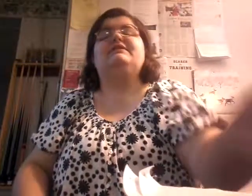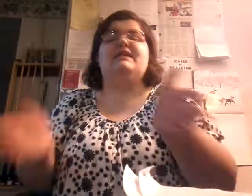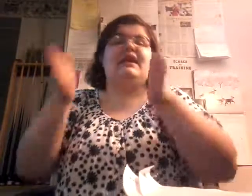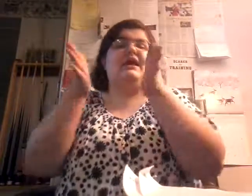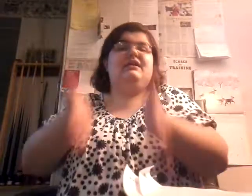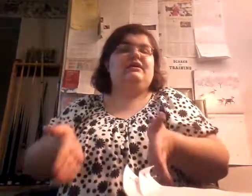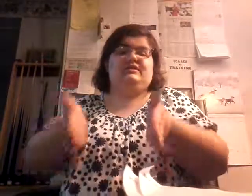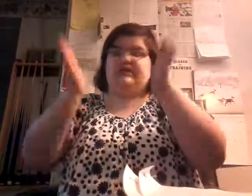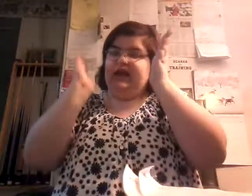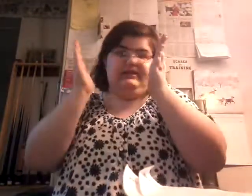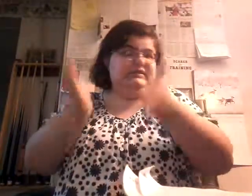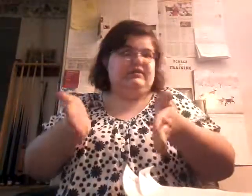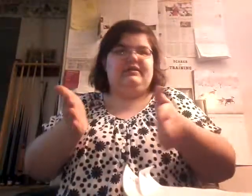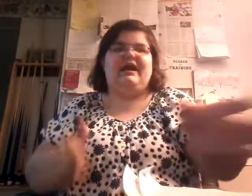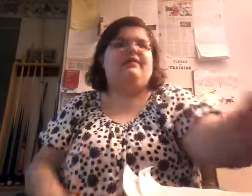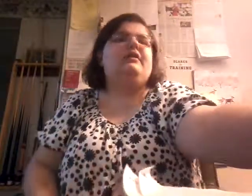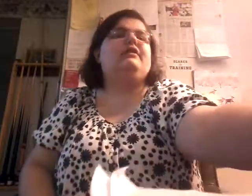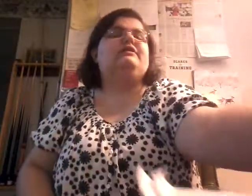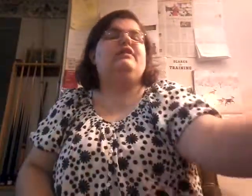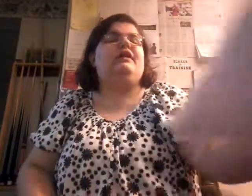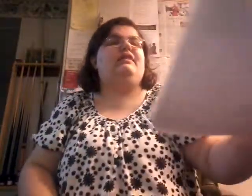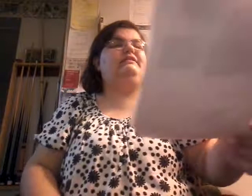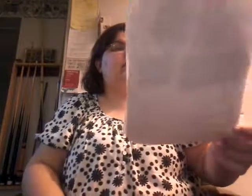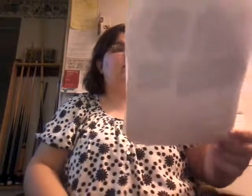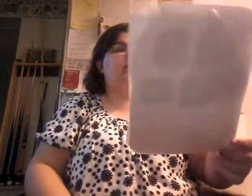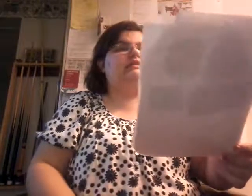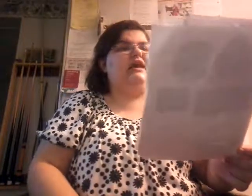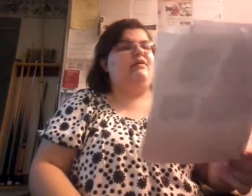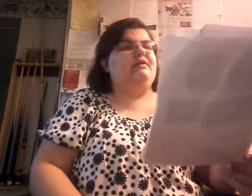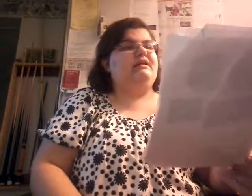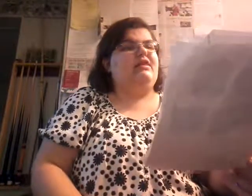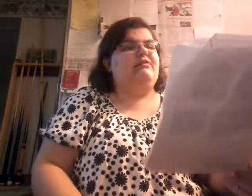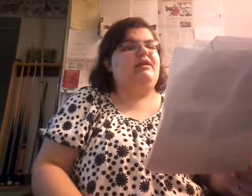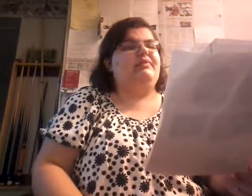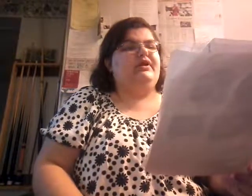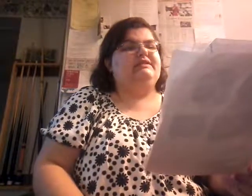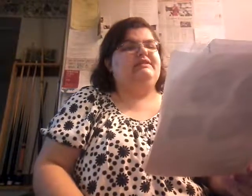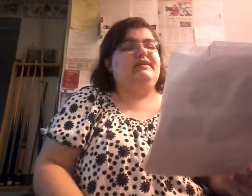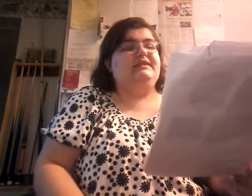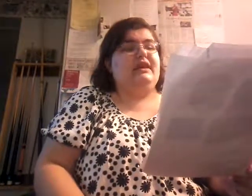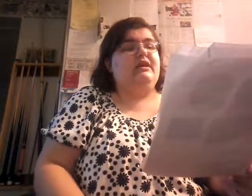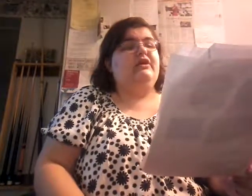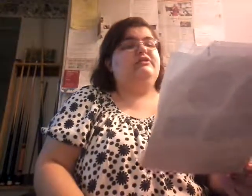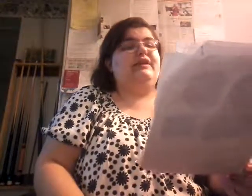person again, just your hands going down. So in this sentence, it was another round of bullets hits my skin. So I